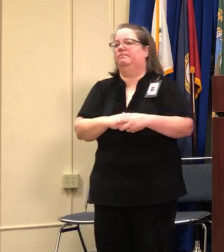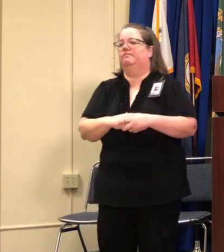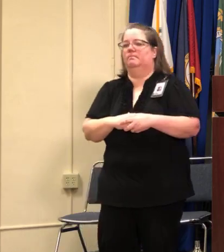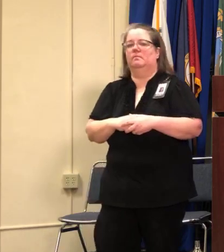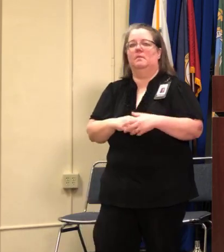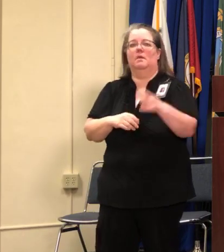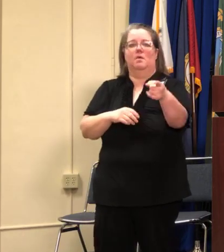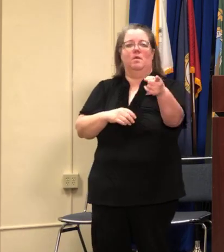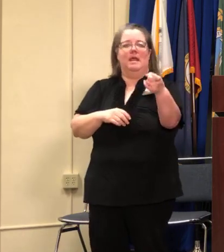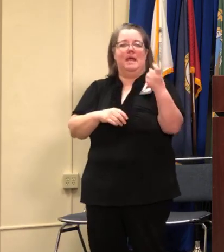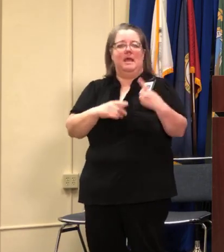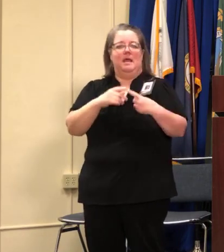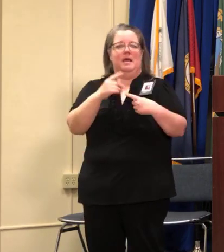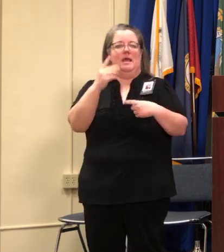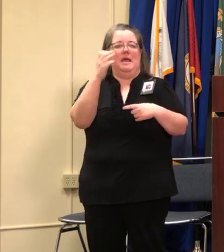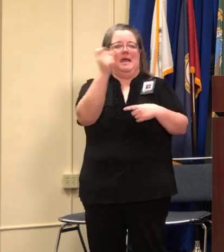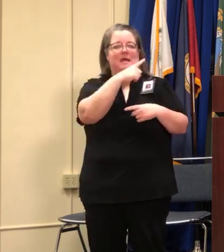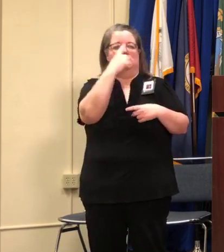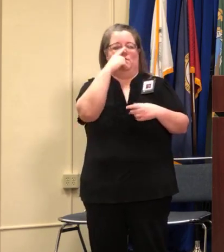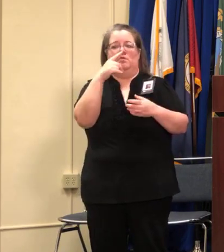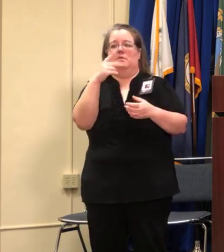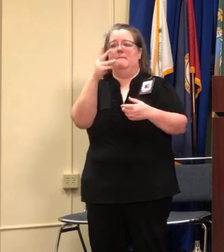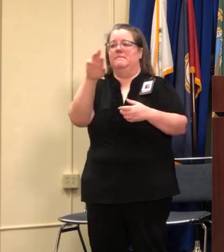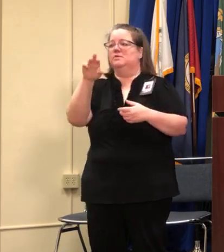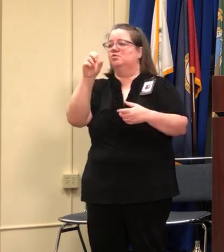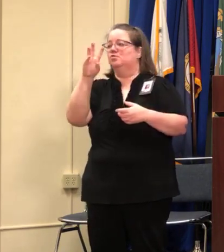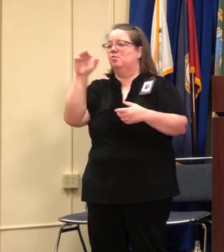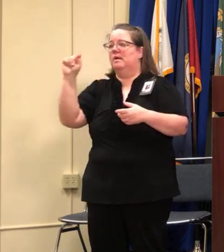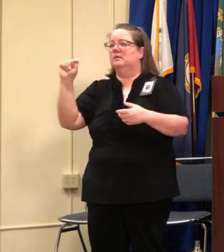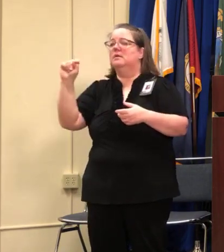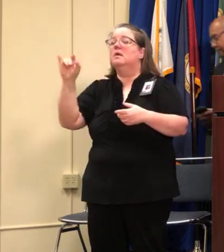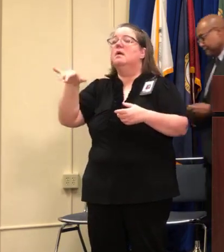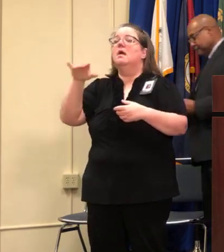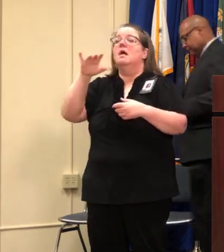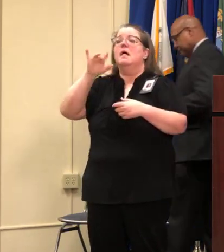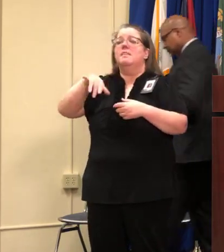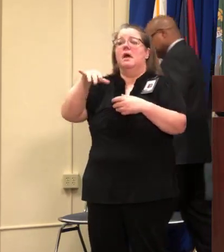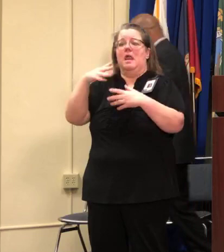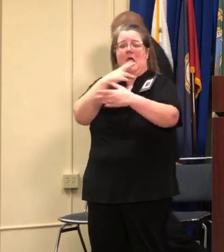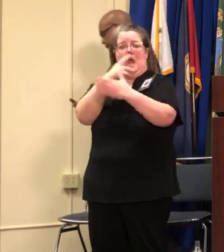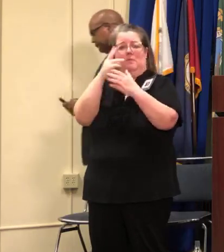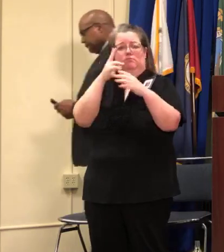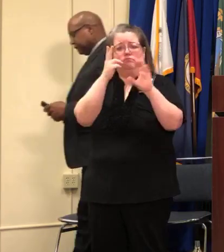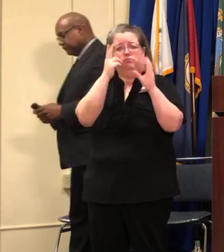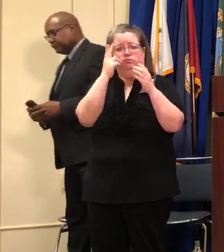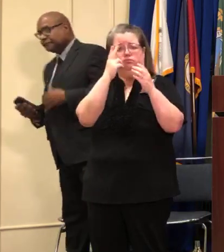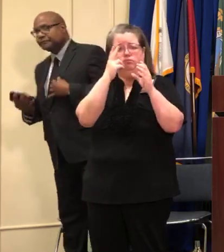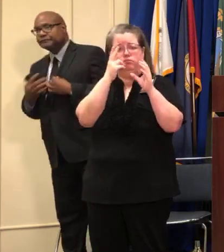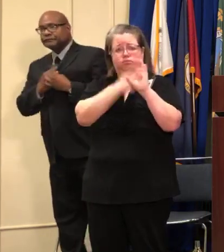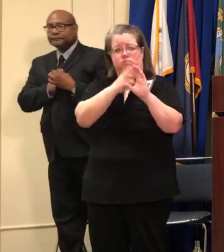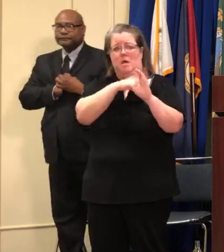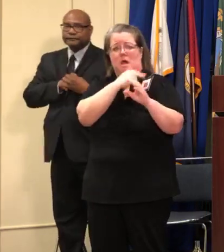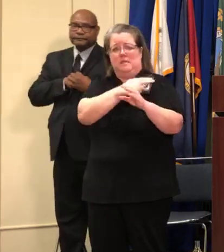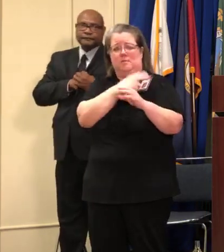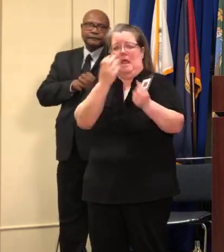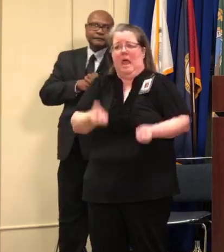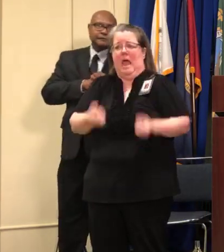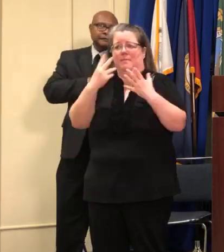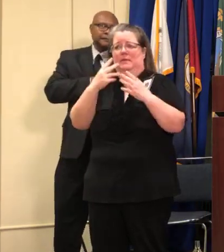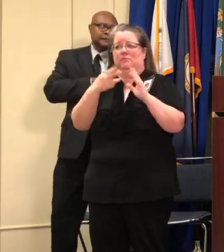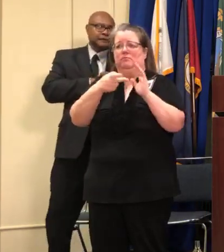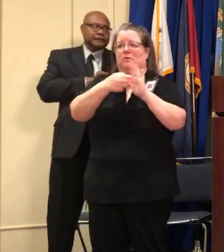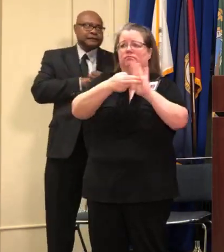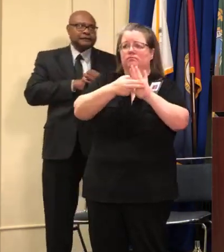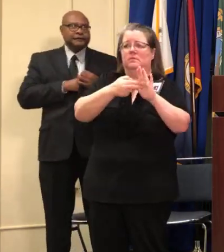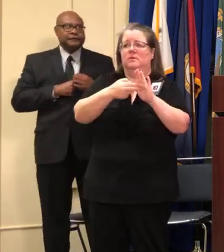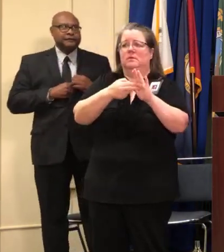I have a question for Mr. Sweat. Hospitalizations, how many of the people who've been diagnosed are